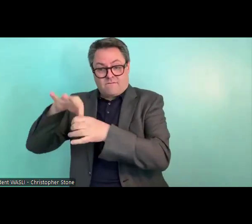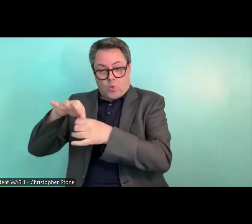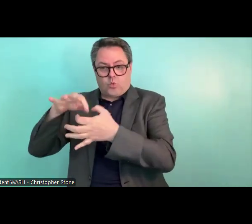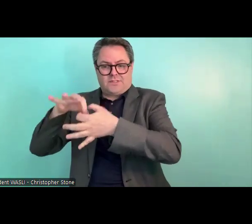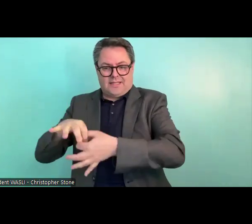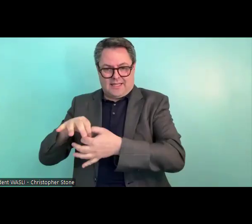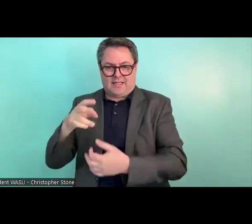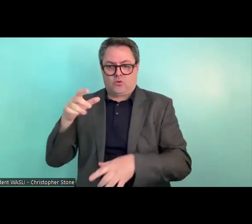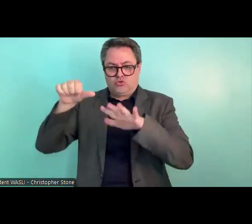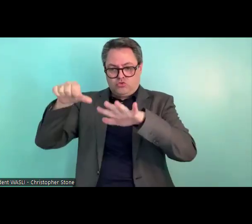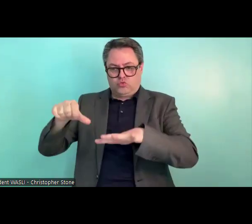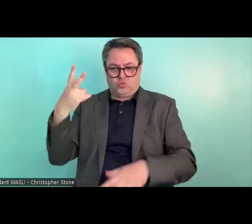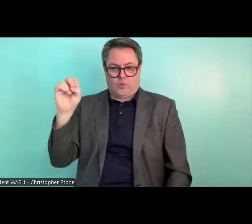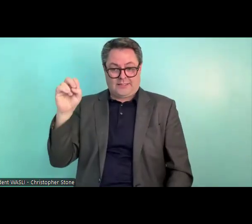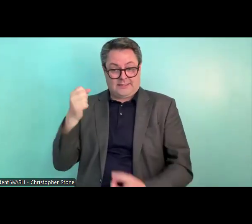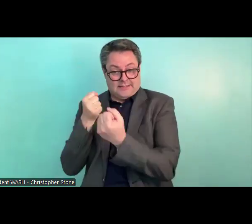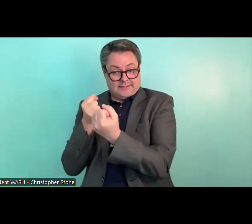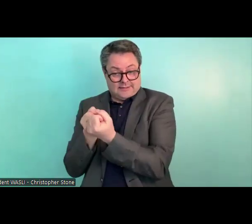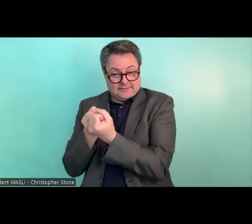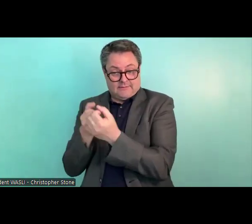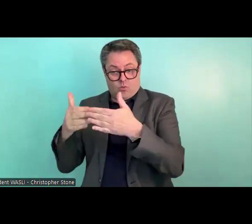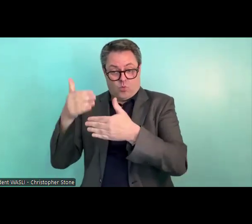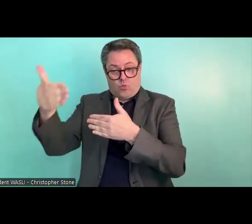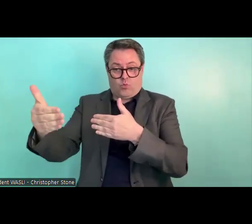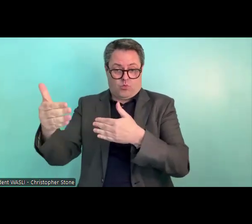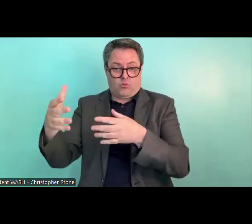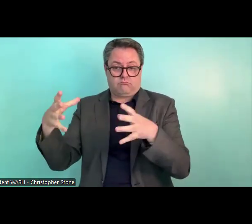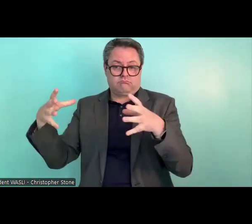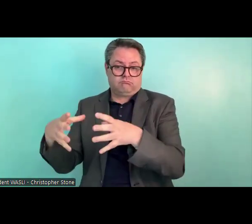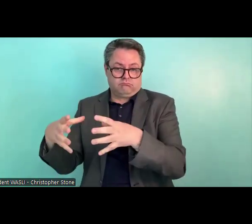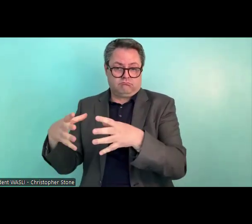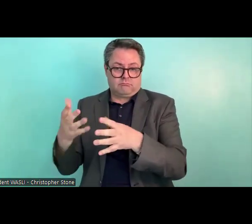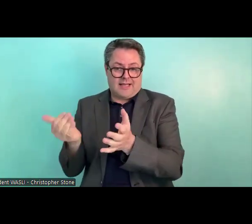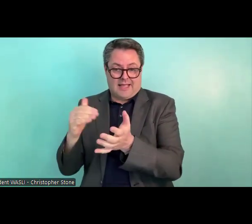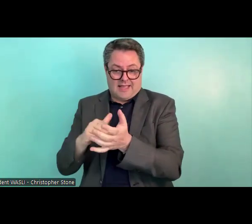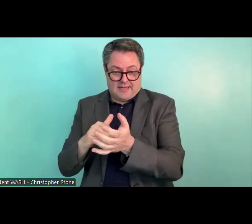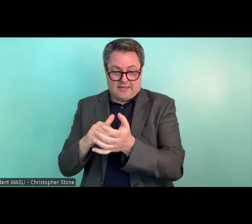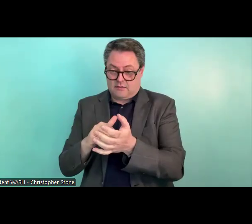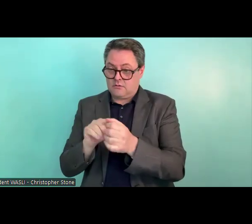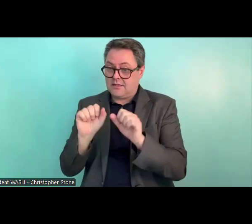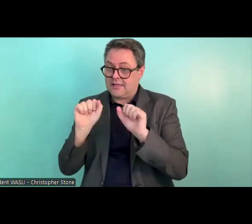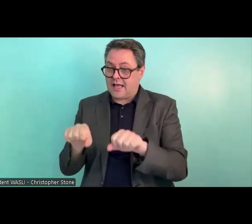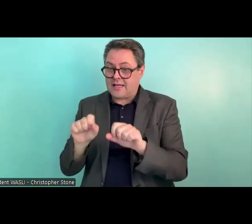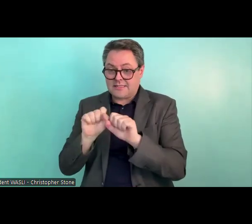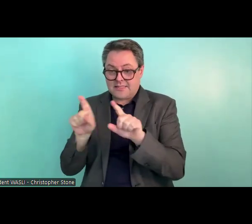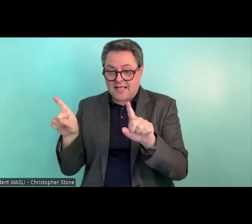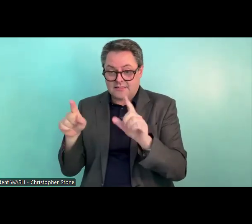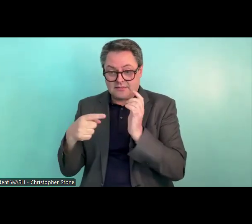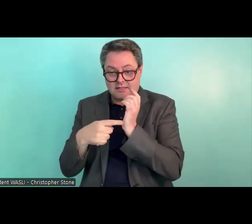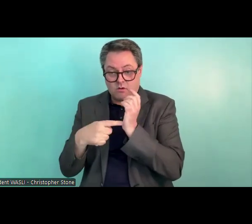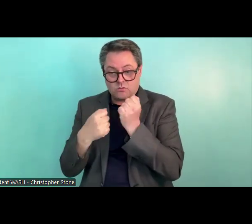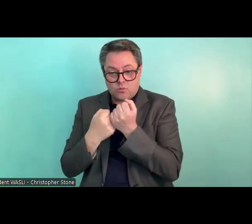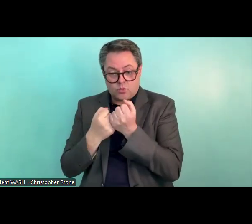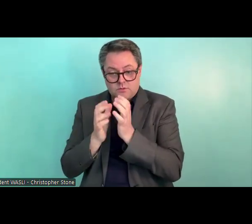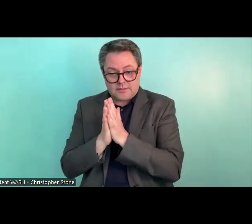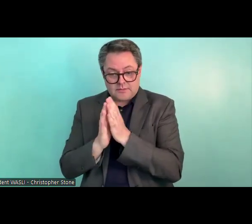the annual report. We're asking you to vote on the next date as being the 20th of June. So